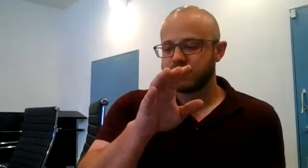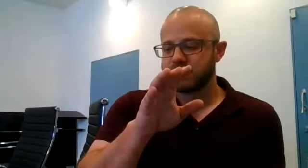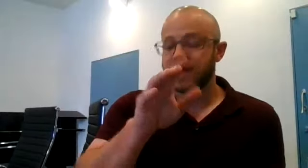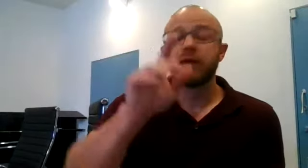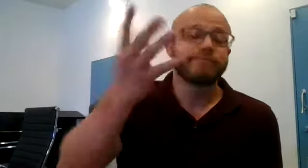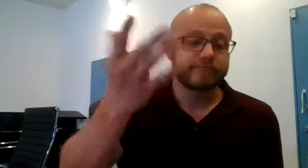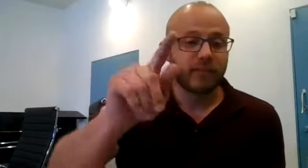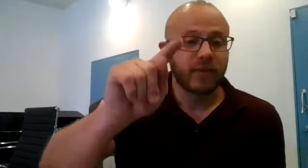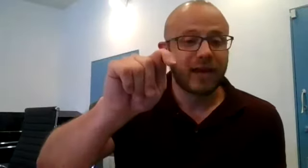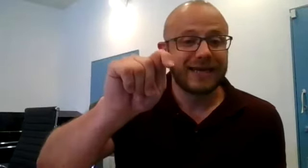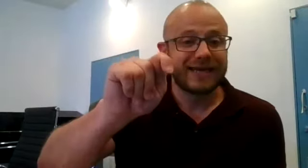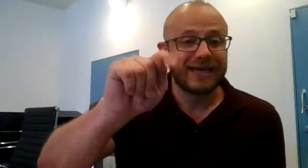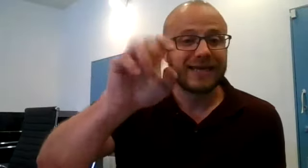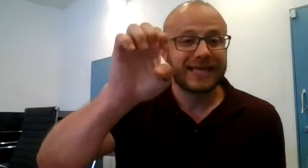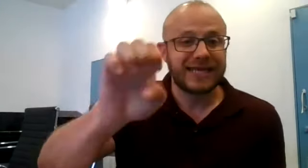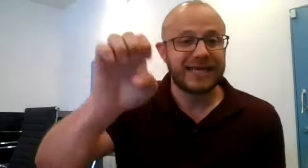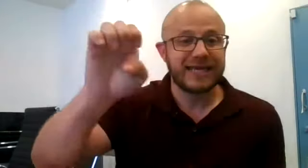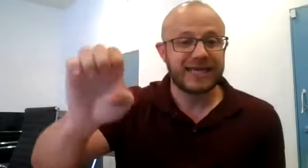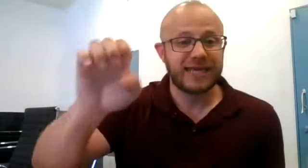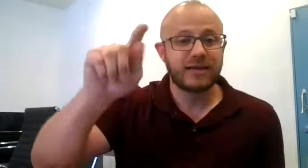wow, there's so many. Okay.